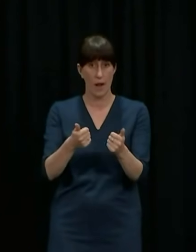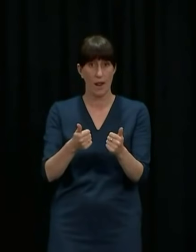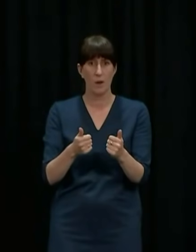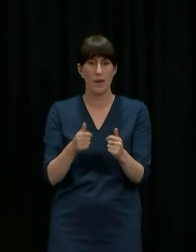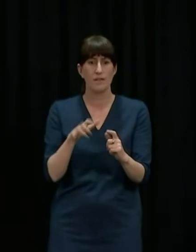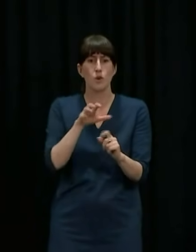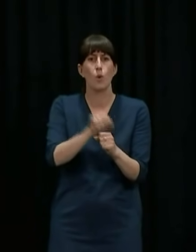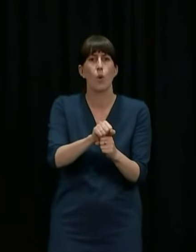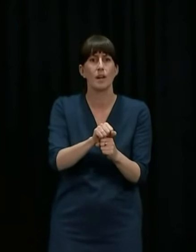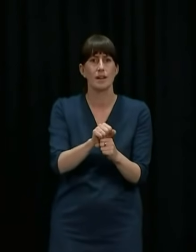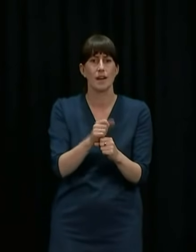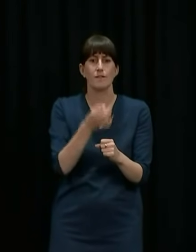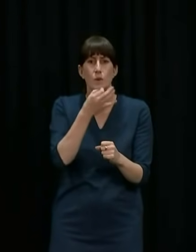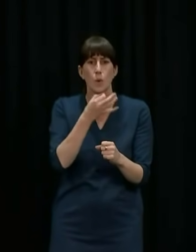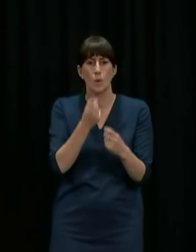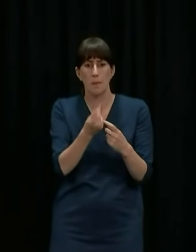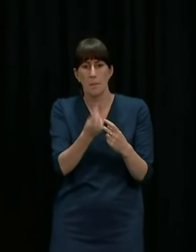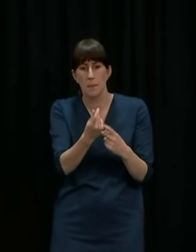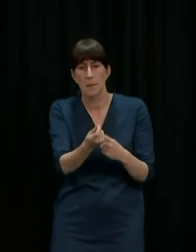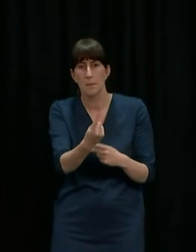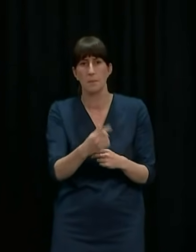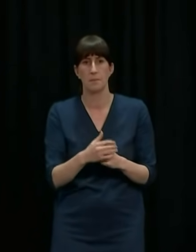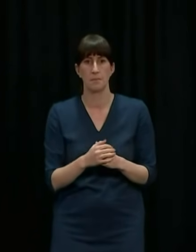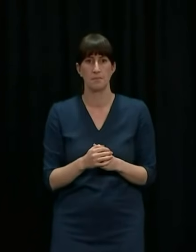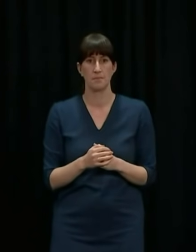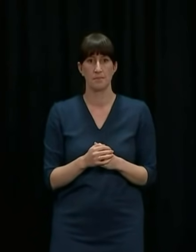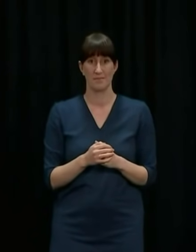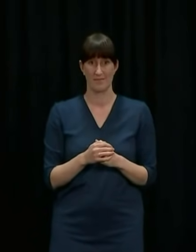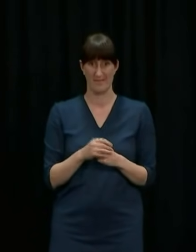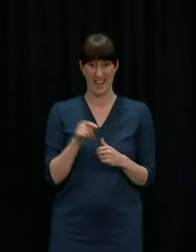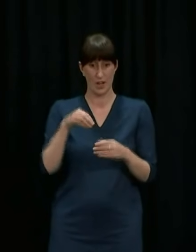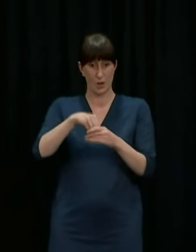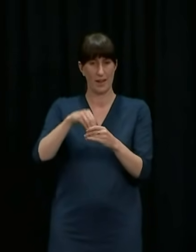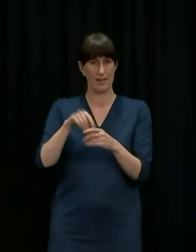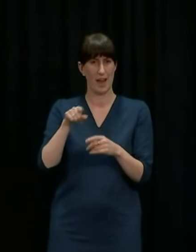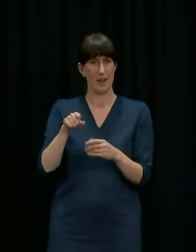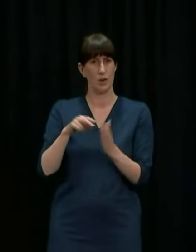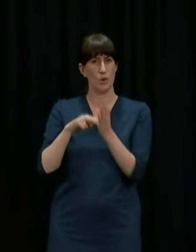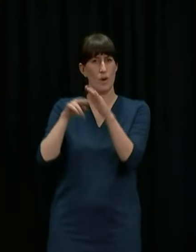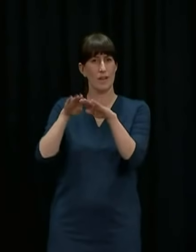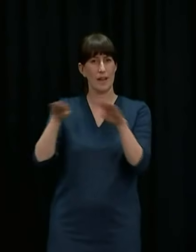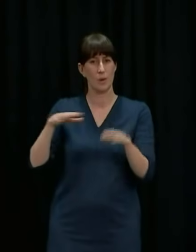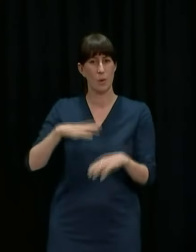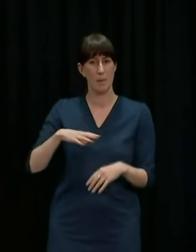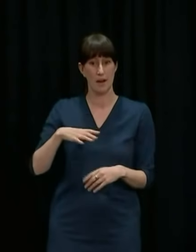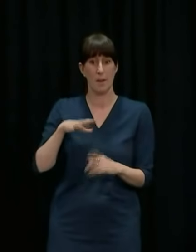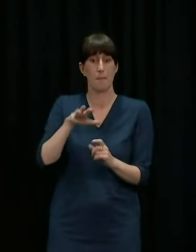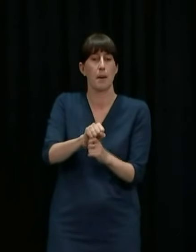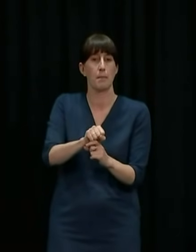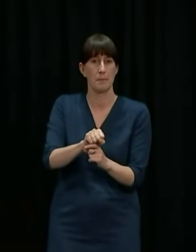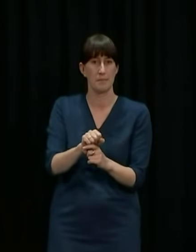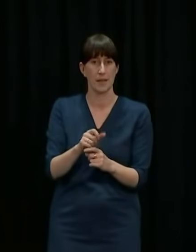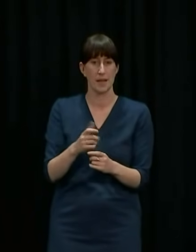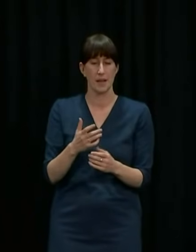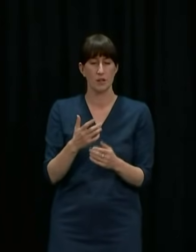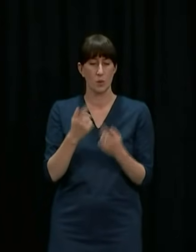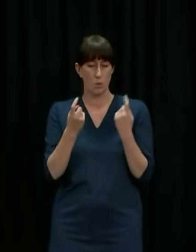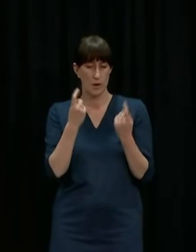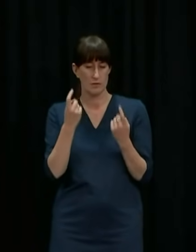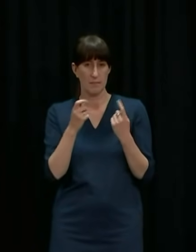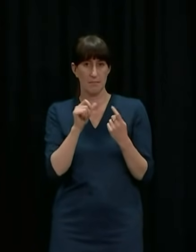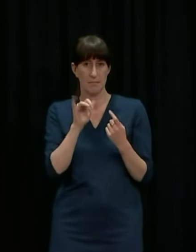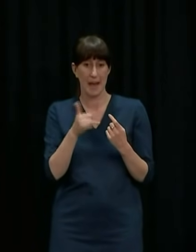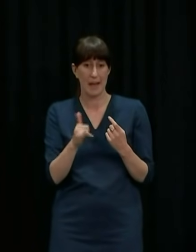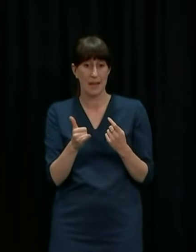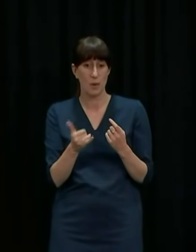including this most recent one, one of the 2 cases that went to Northland, to see whether the frequency of that testing might be increased. So